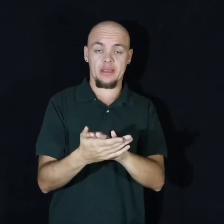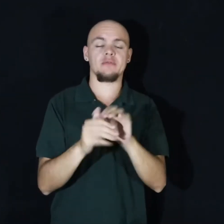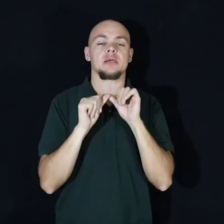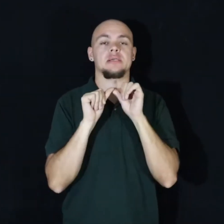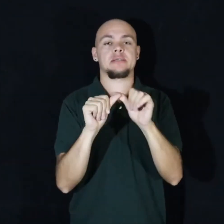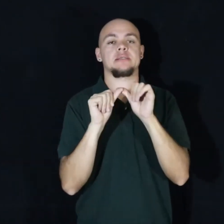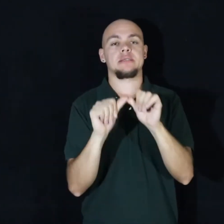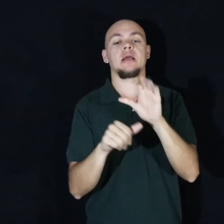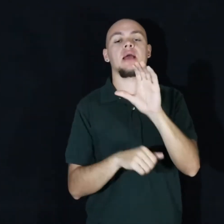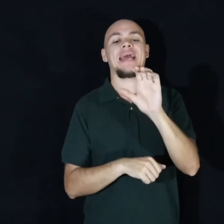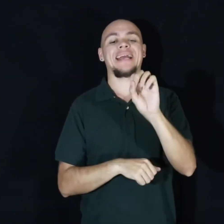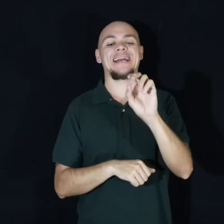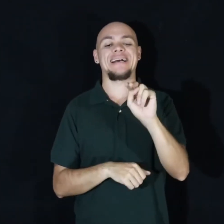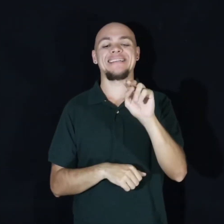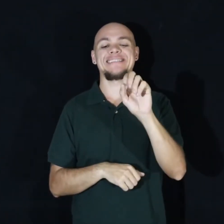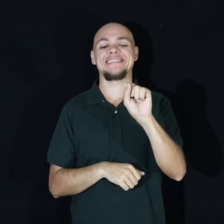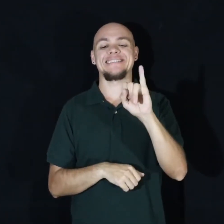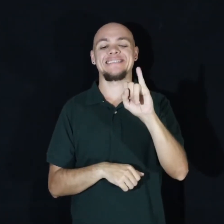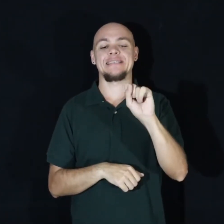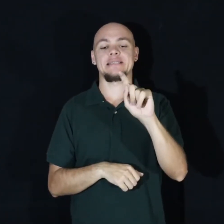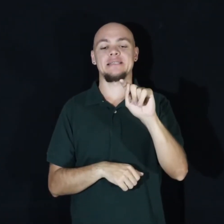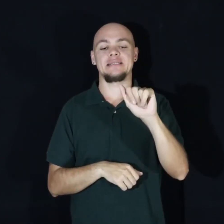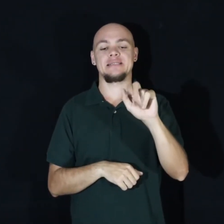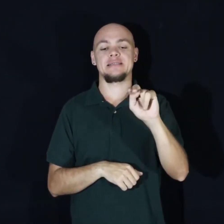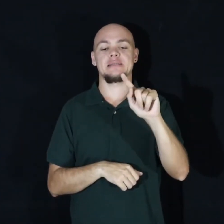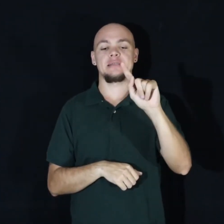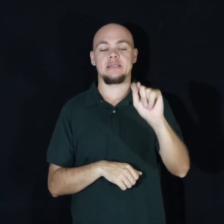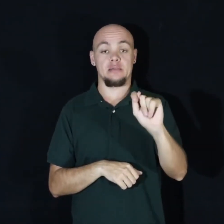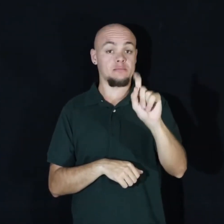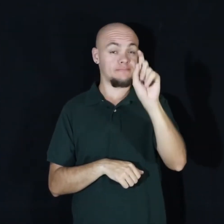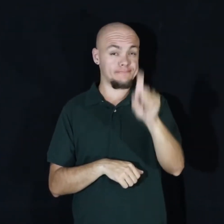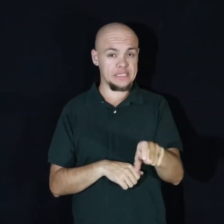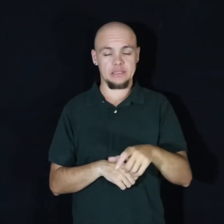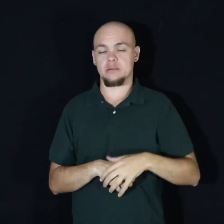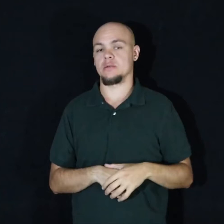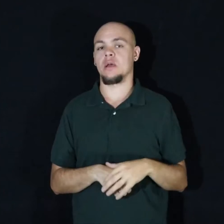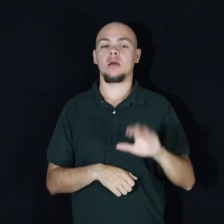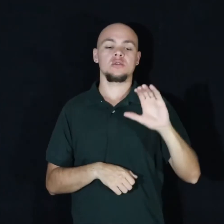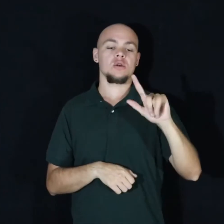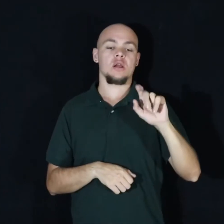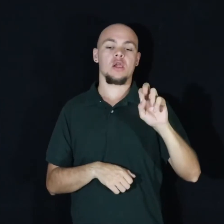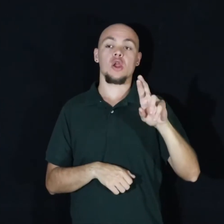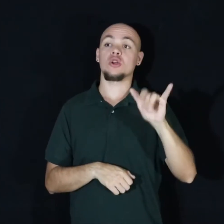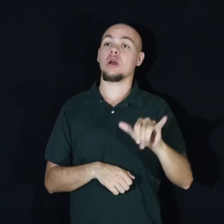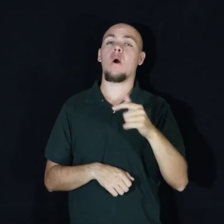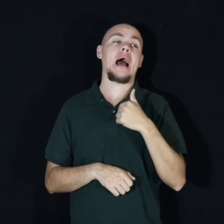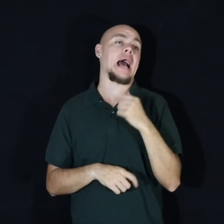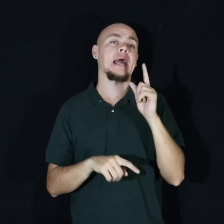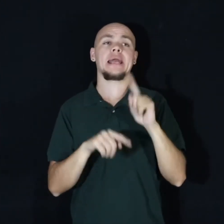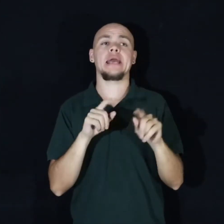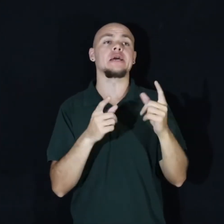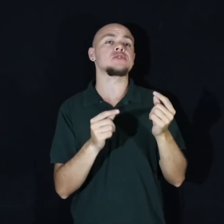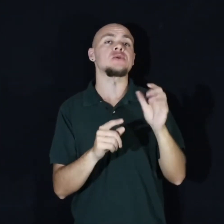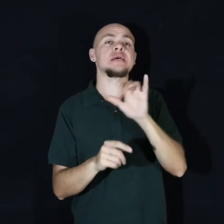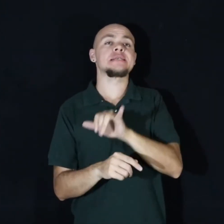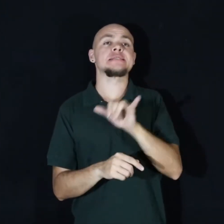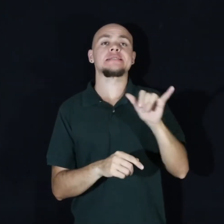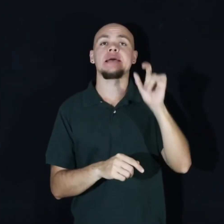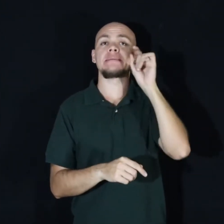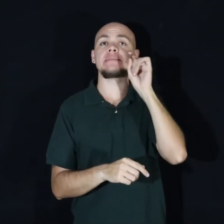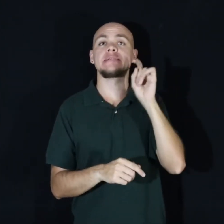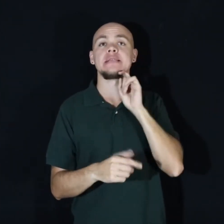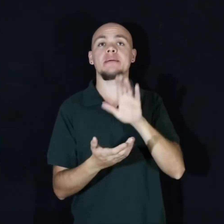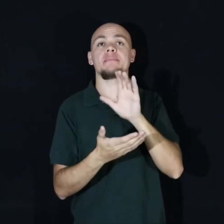be consistent in their stance. And this particularly comes up for me when I hear clergy say, well, I can't